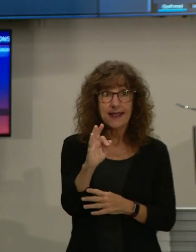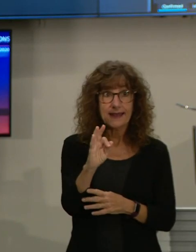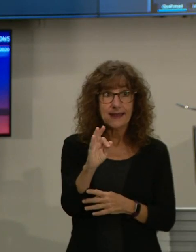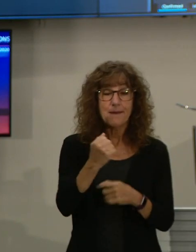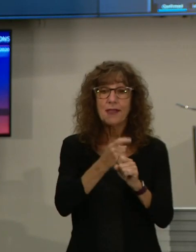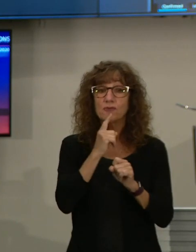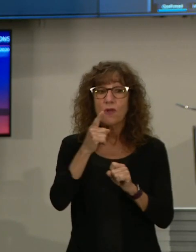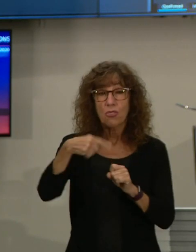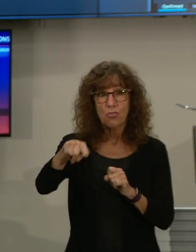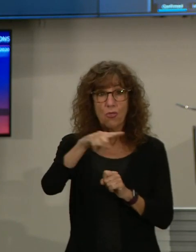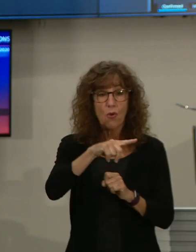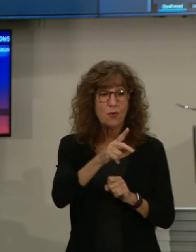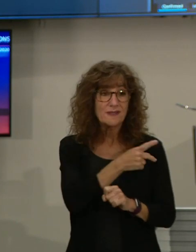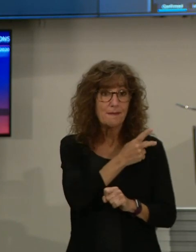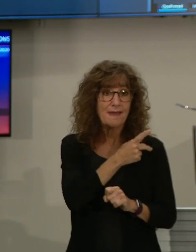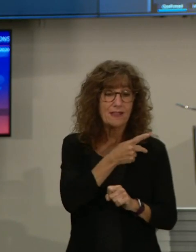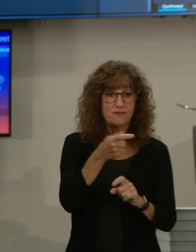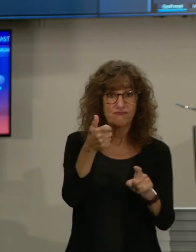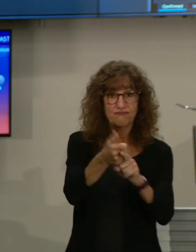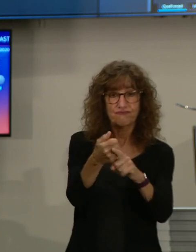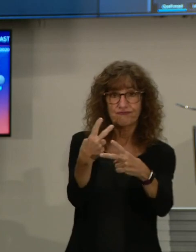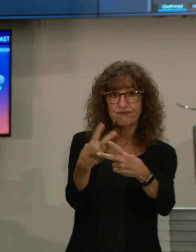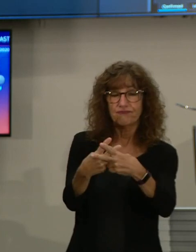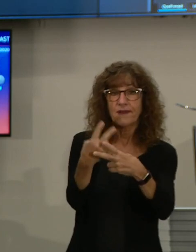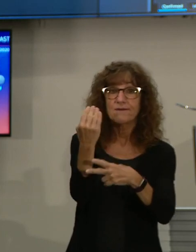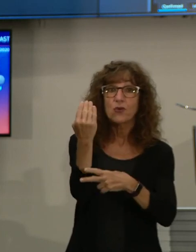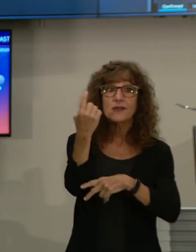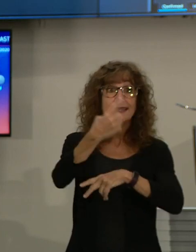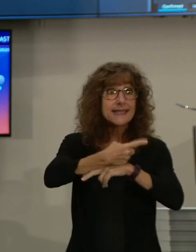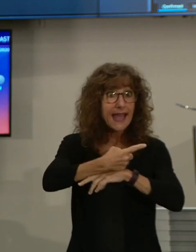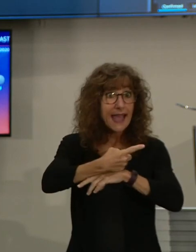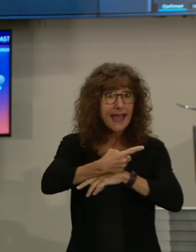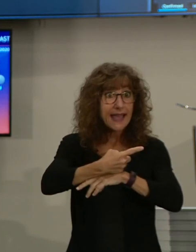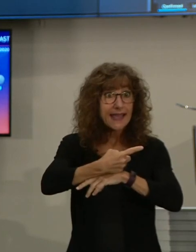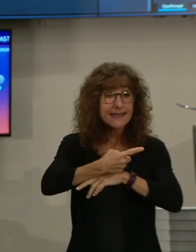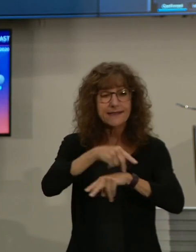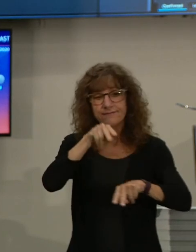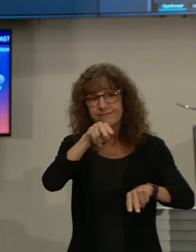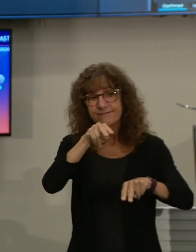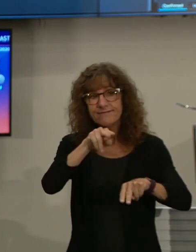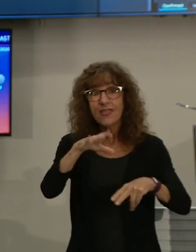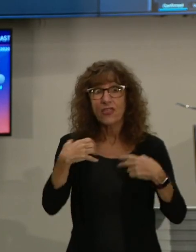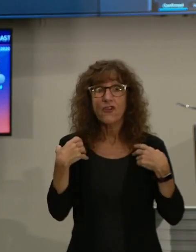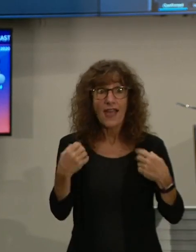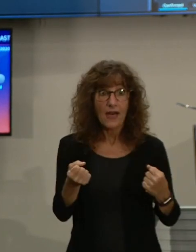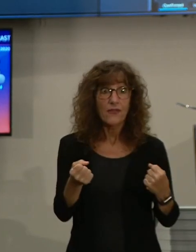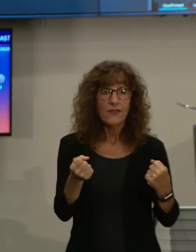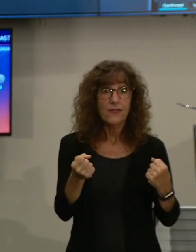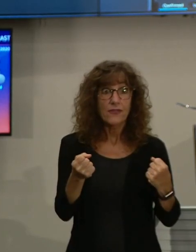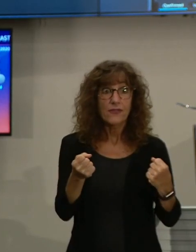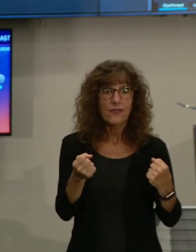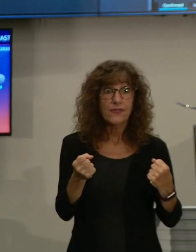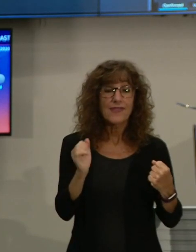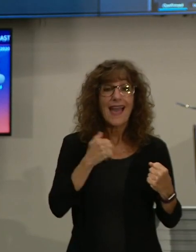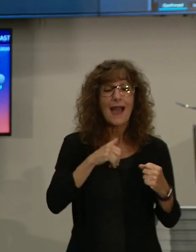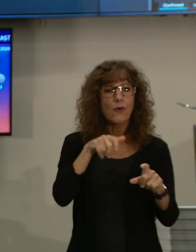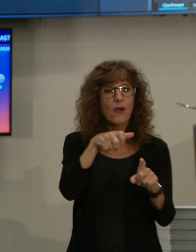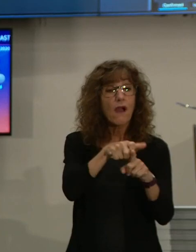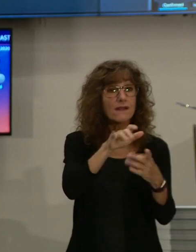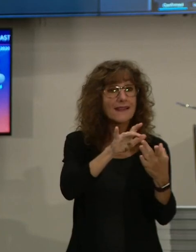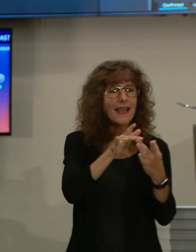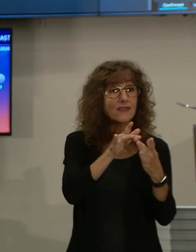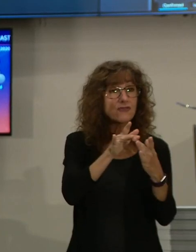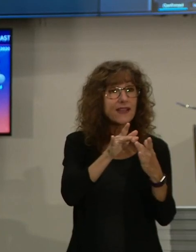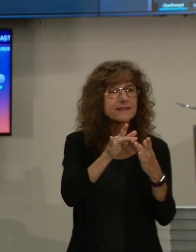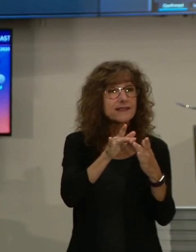sure those patients self-isolate for 14 days and they closely monitor their health. Our contact tracers